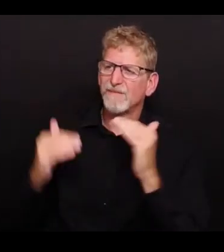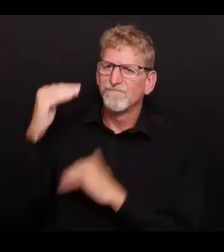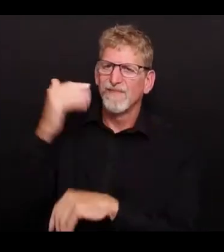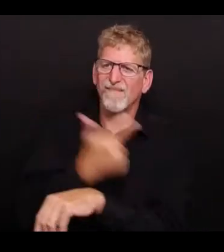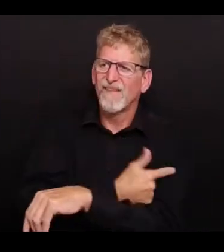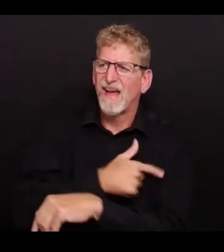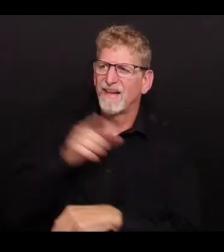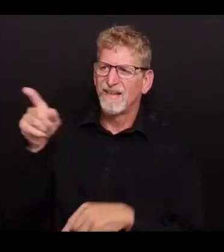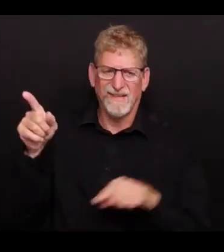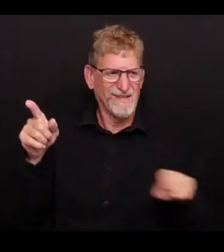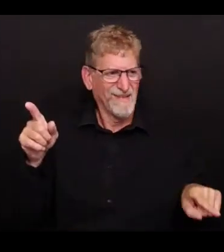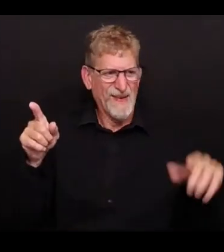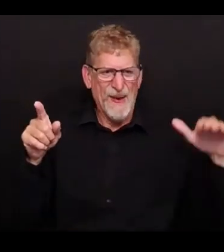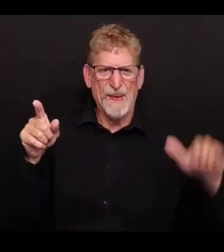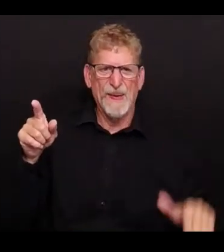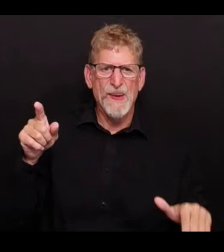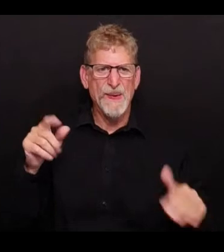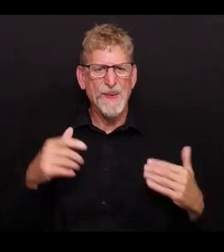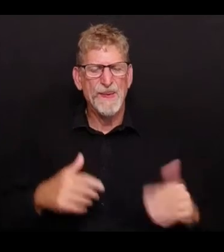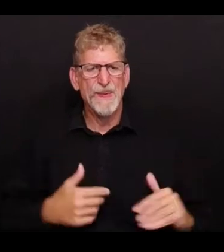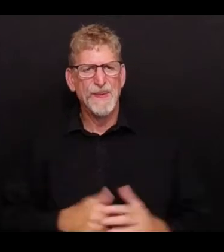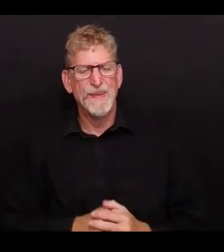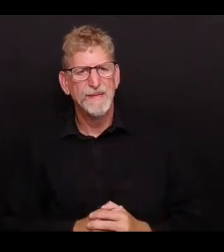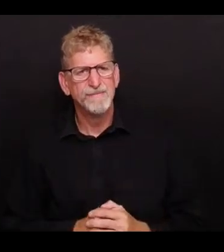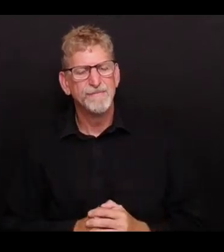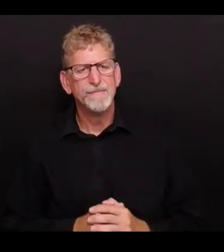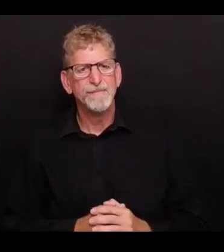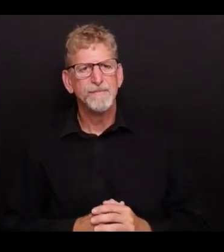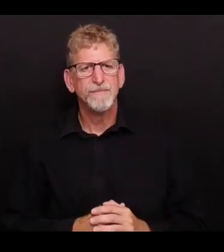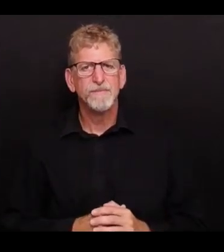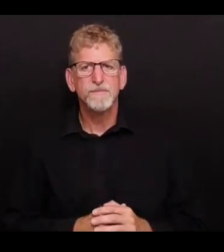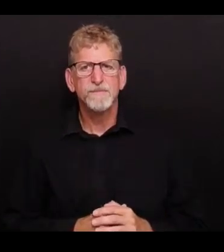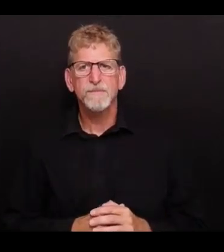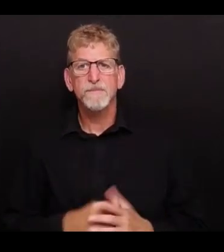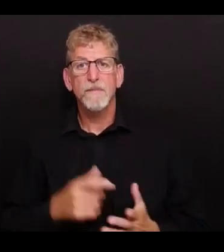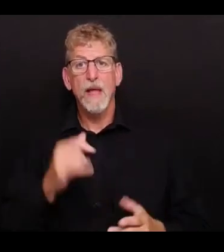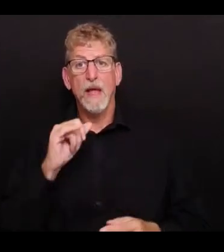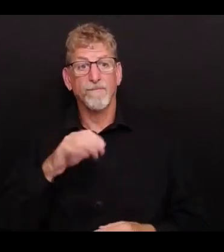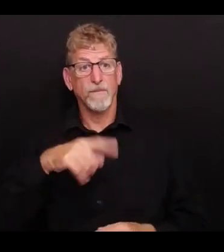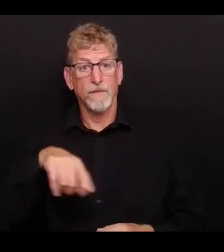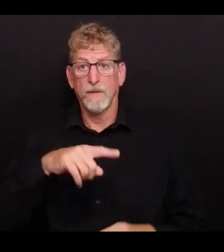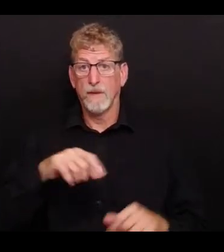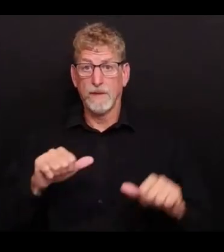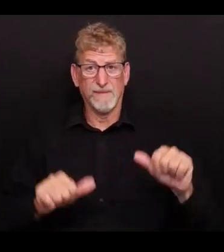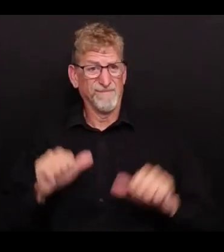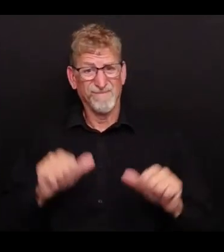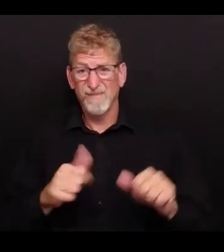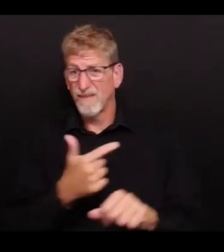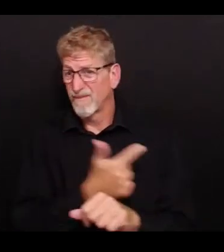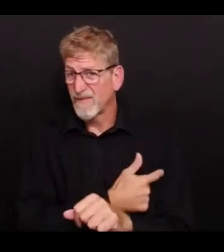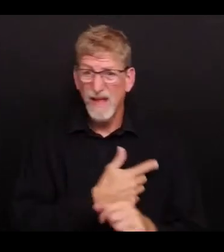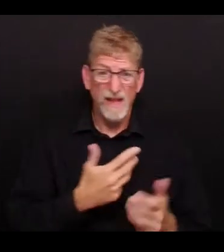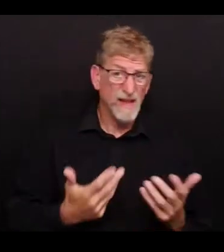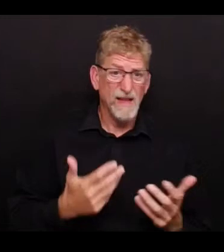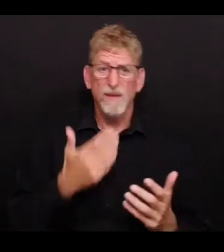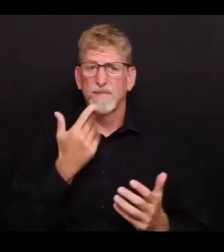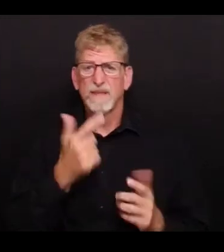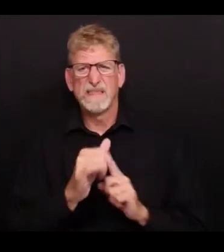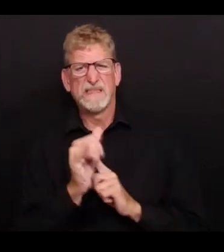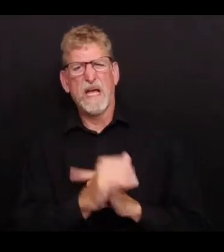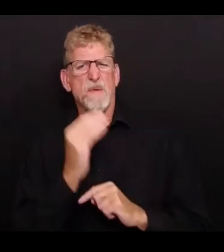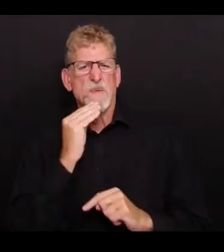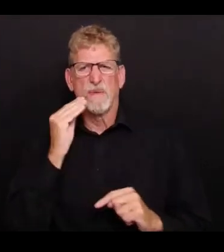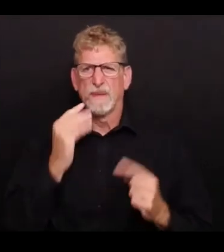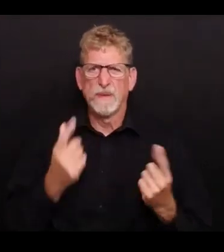the community, whether to mask, whether to vaccinate, whether to stay home if sick, these things matter not just for the person or their